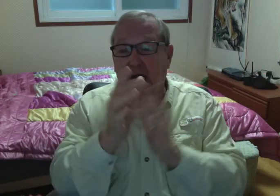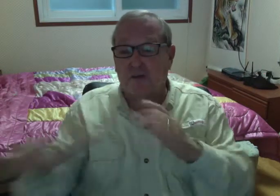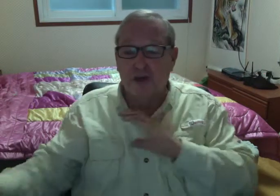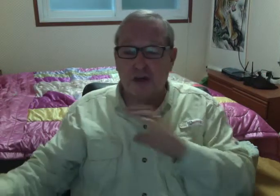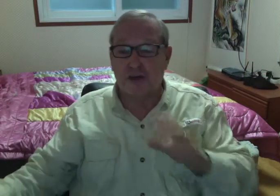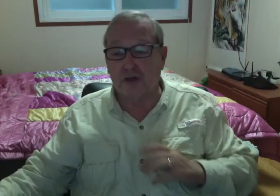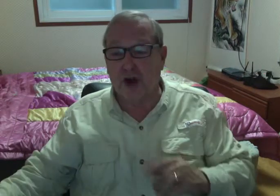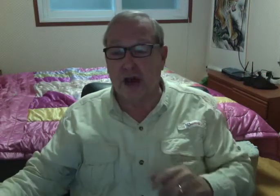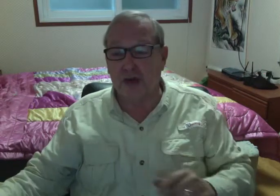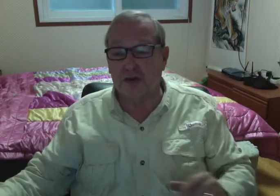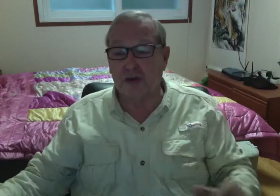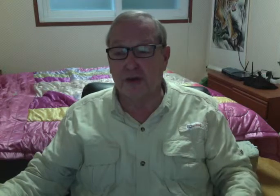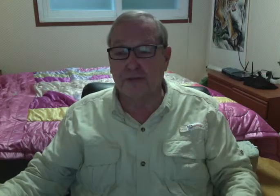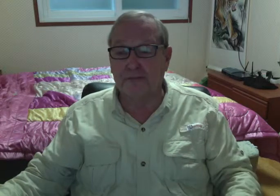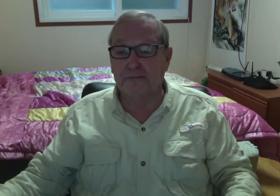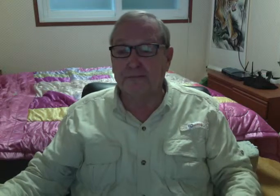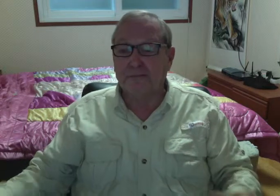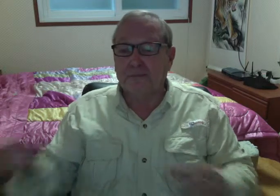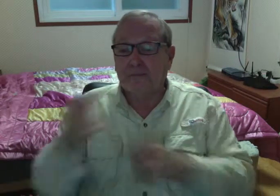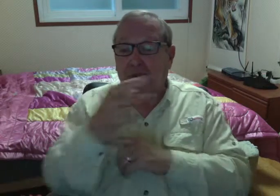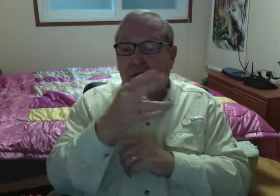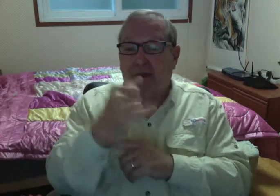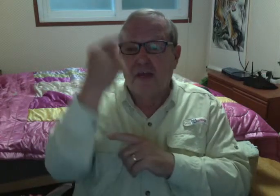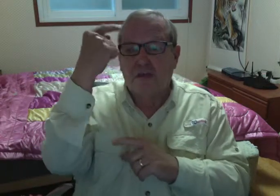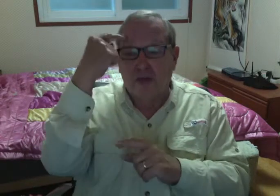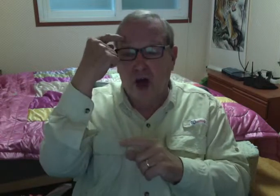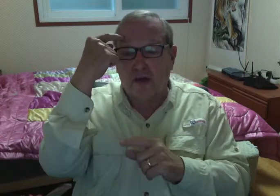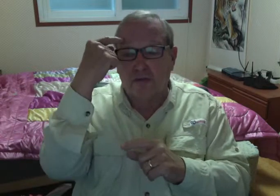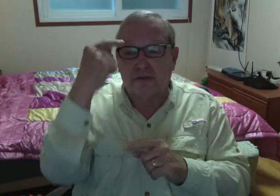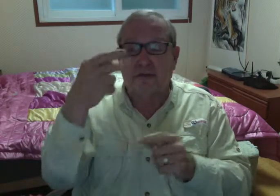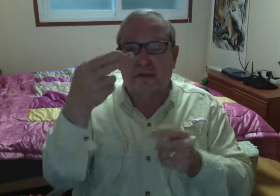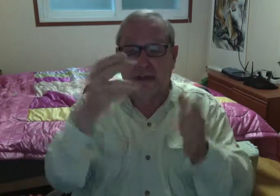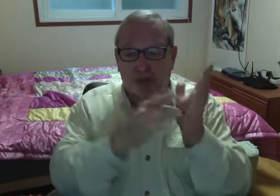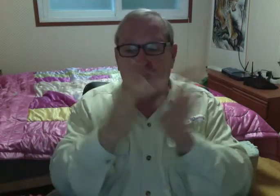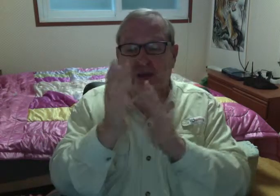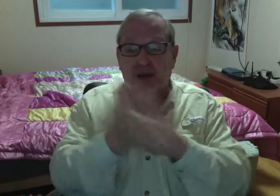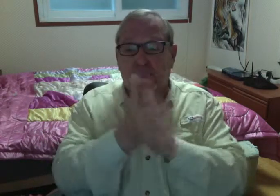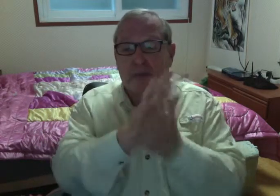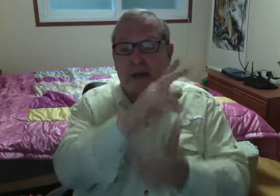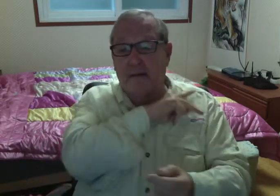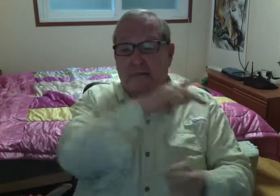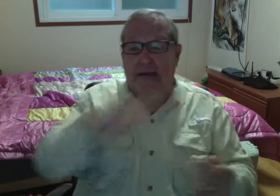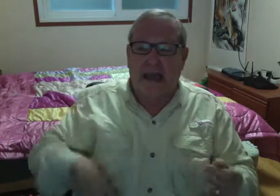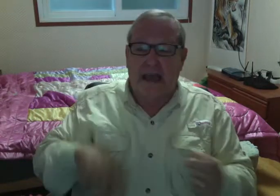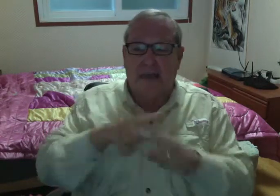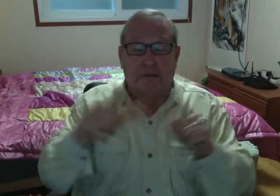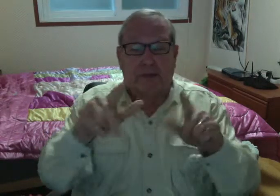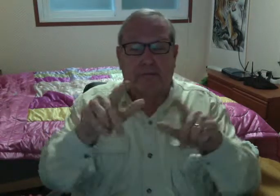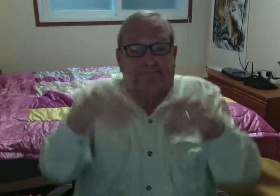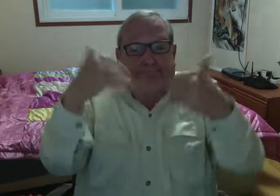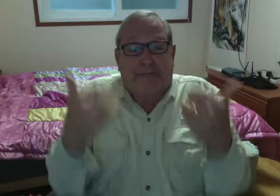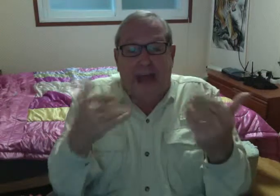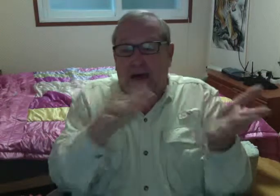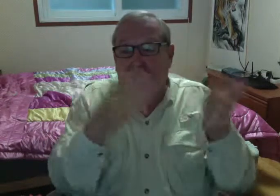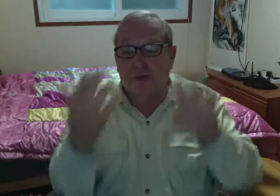thought that Jesus would become king, but now he was dead. Well, this morning the ladies